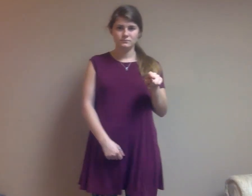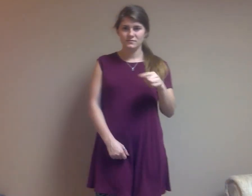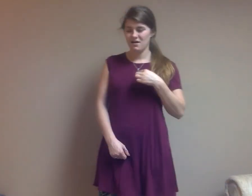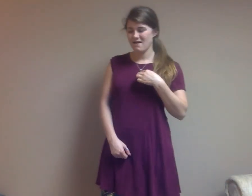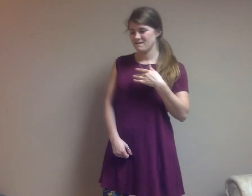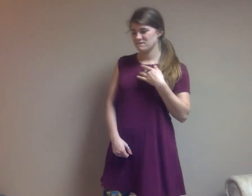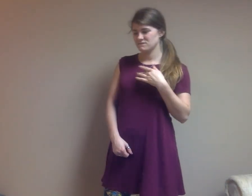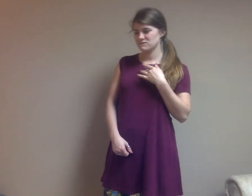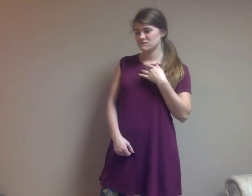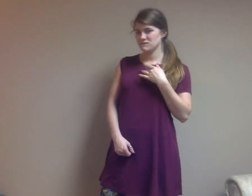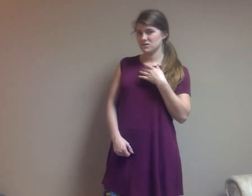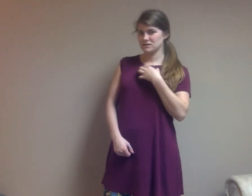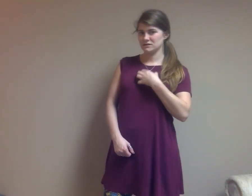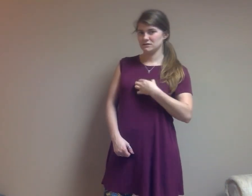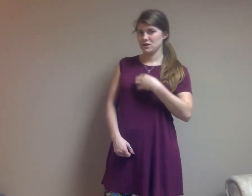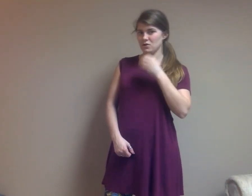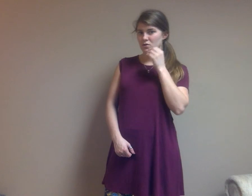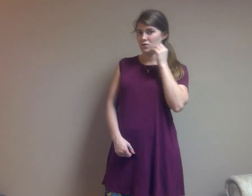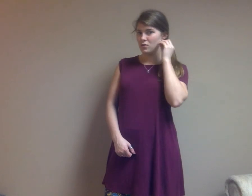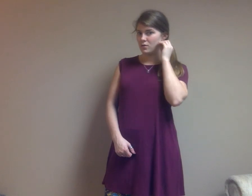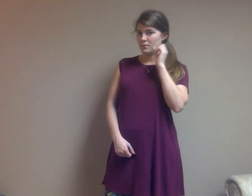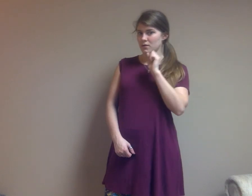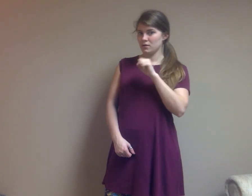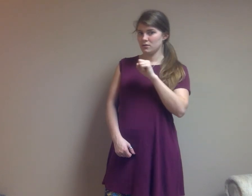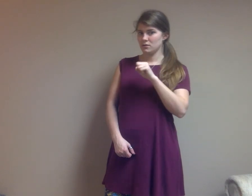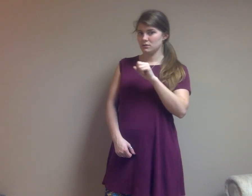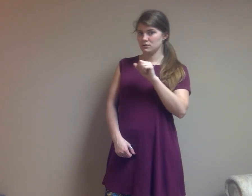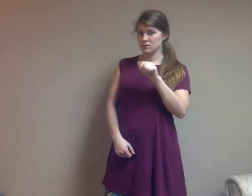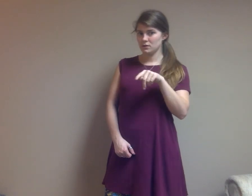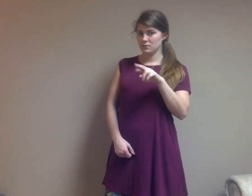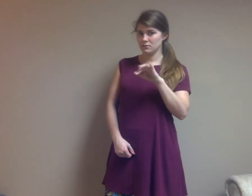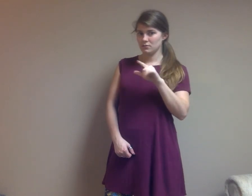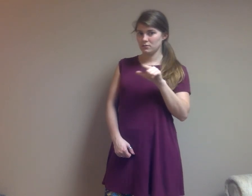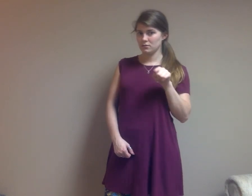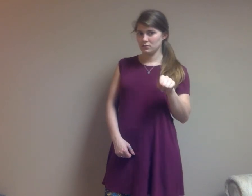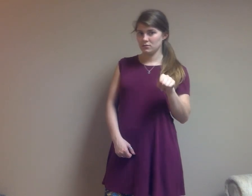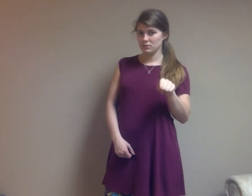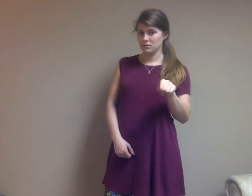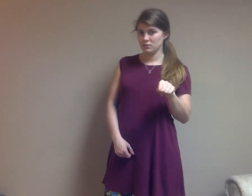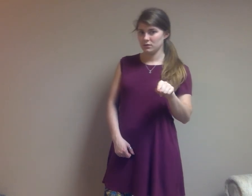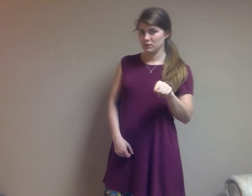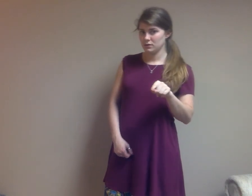you? But only at one point. And then I just said, actually, it's not that bad. But